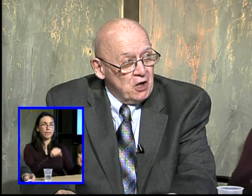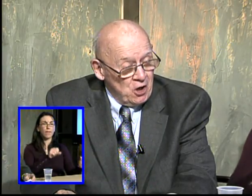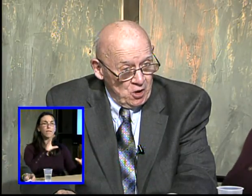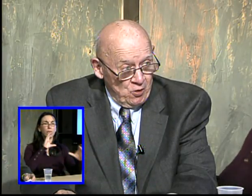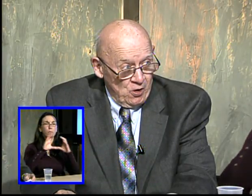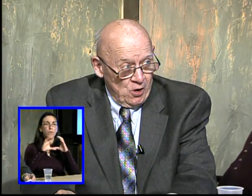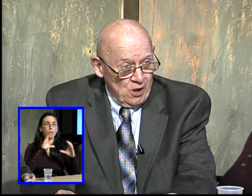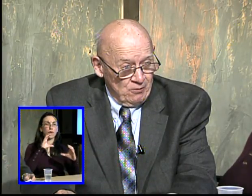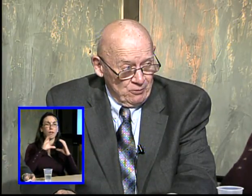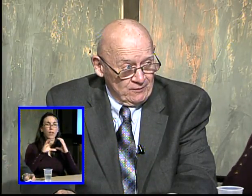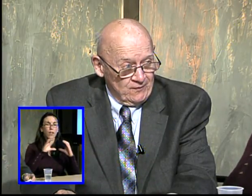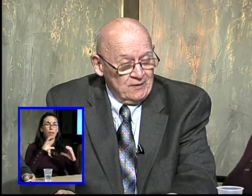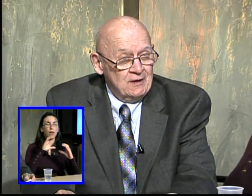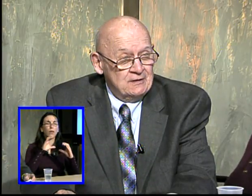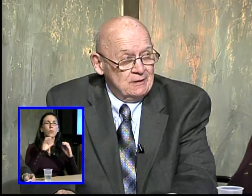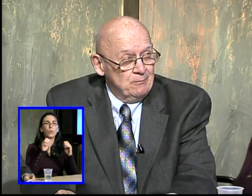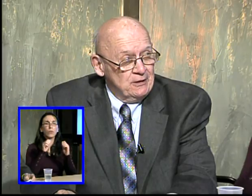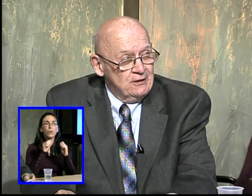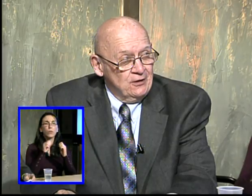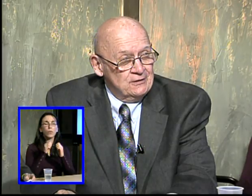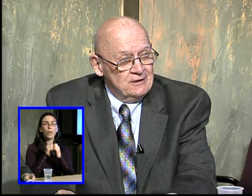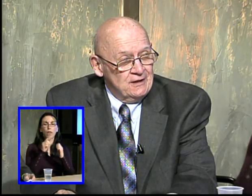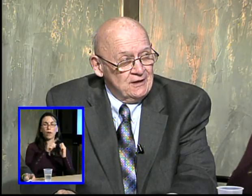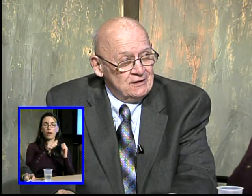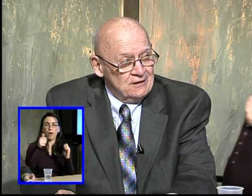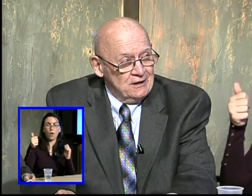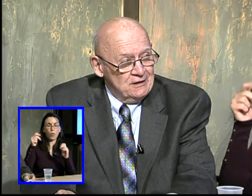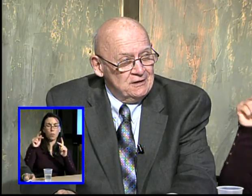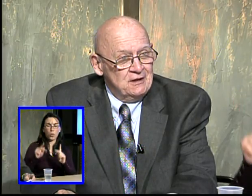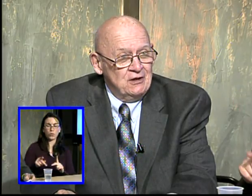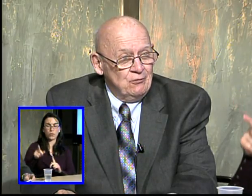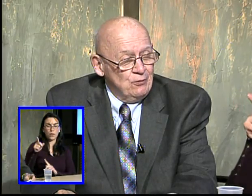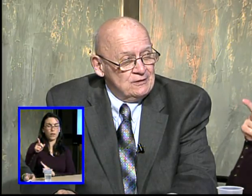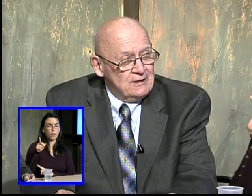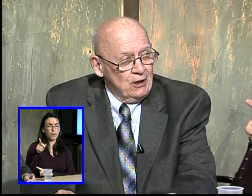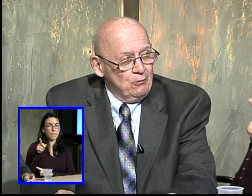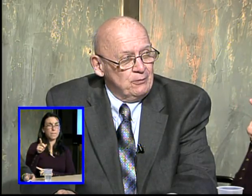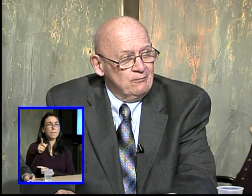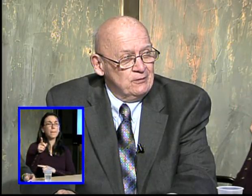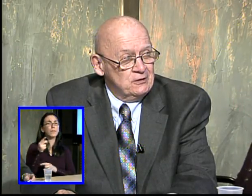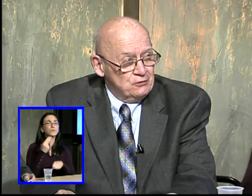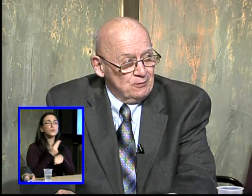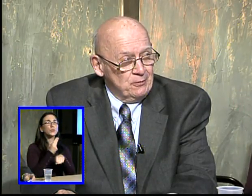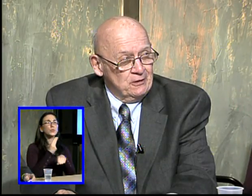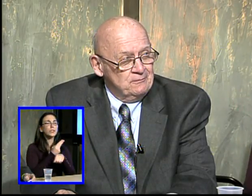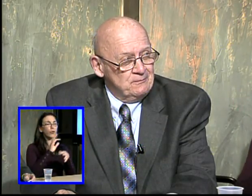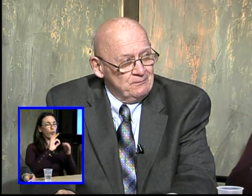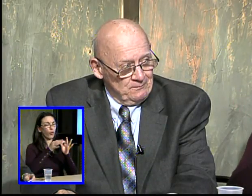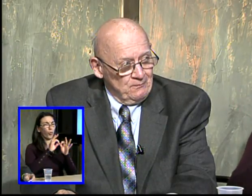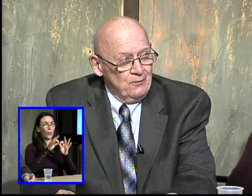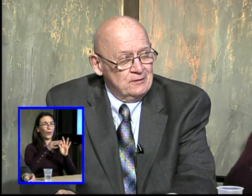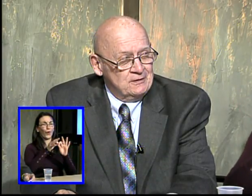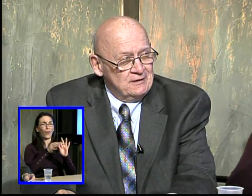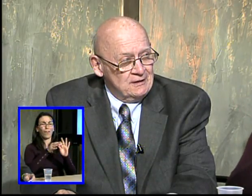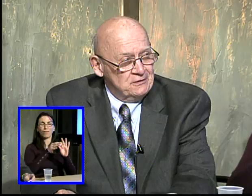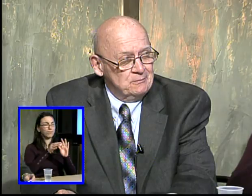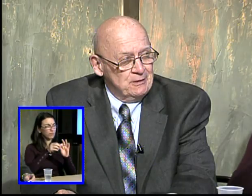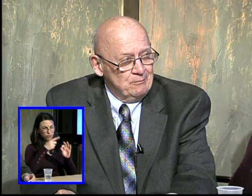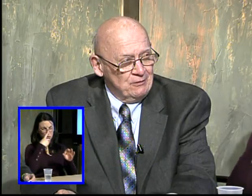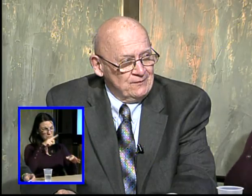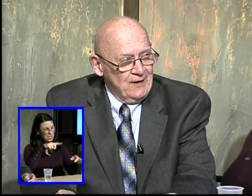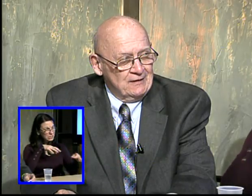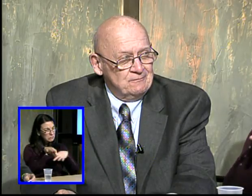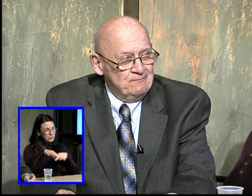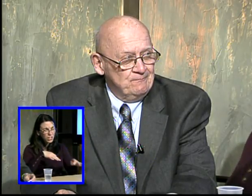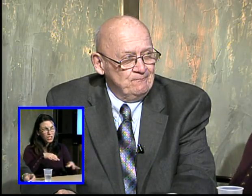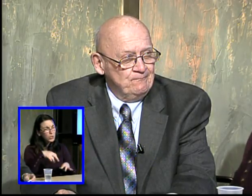converse with somebody on the other line with the help of an interpreter. Want to tell us a